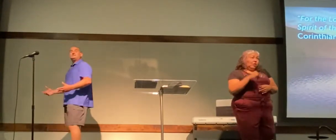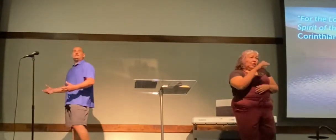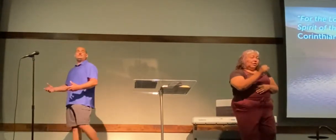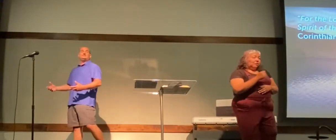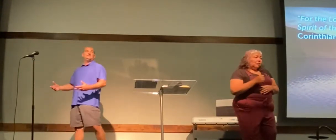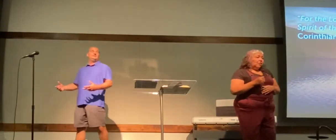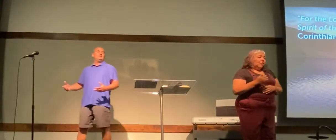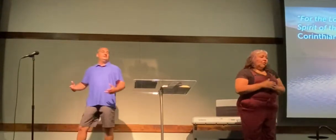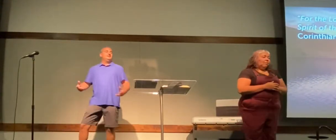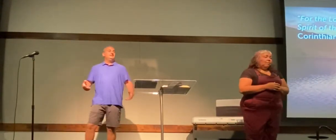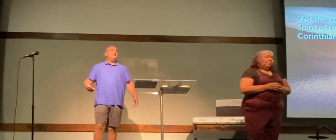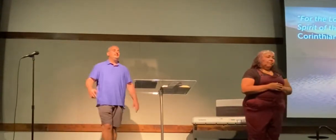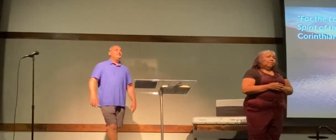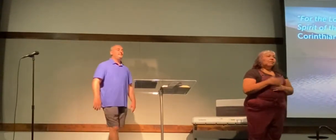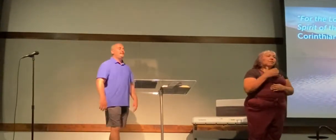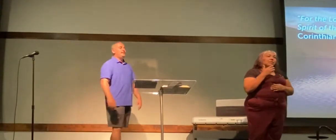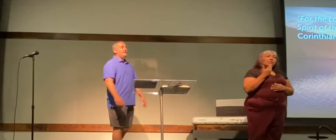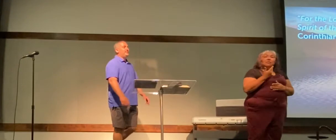is,